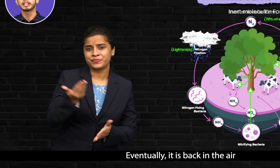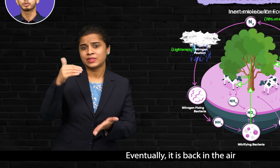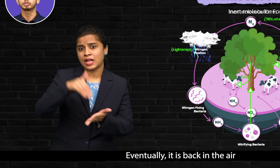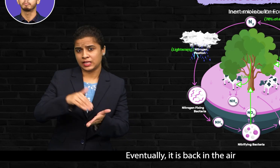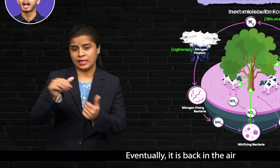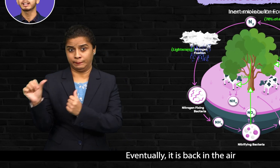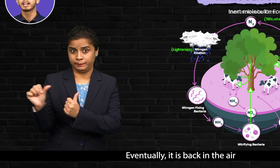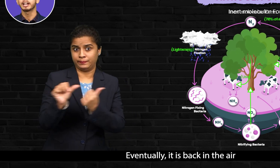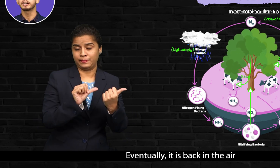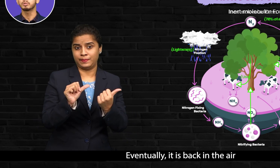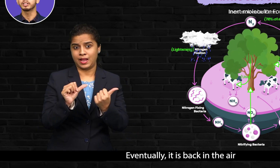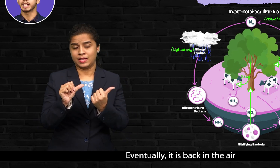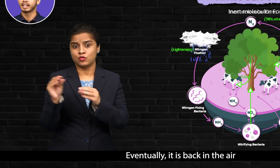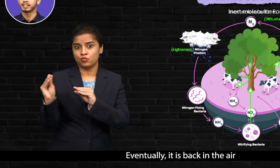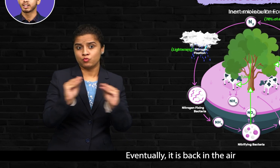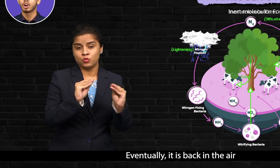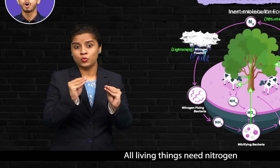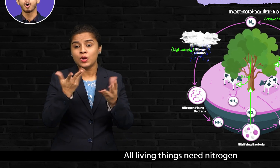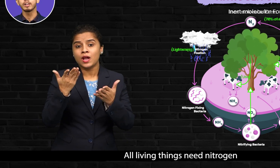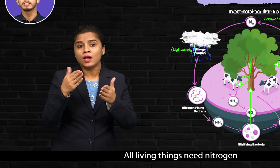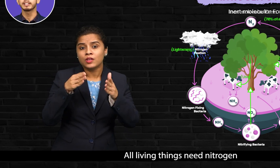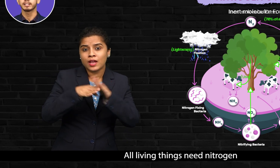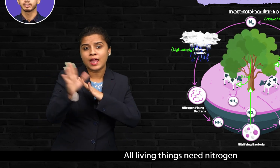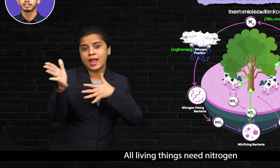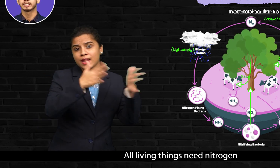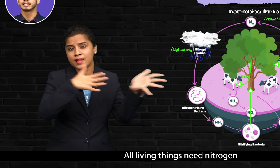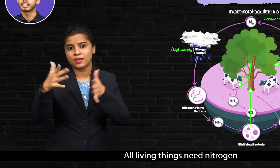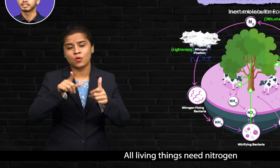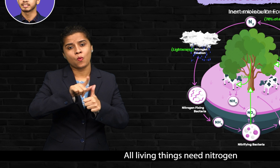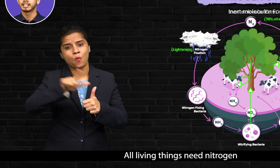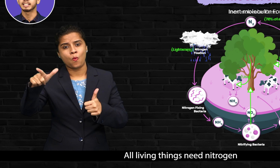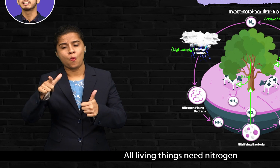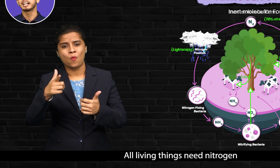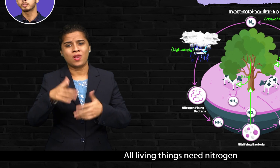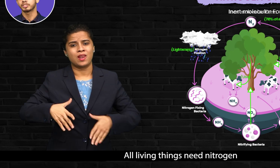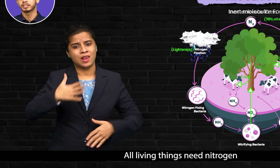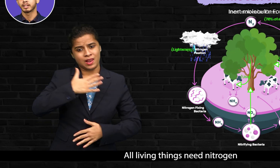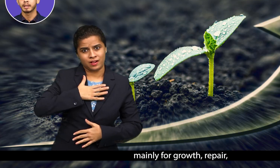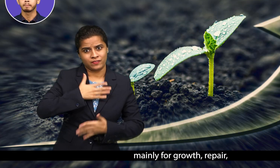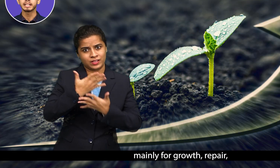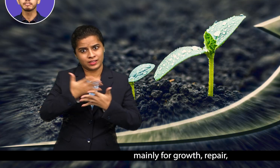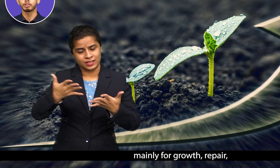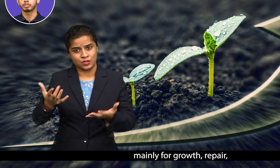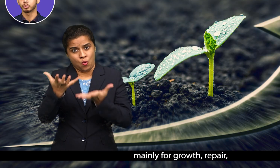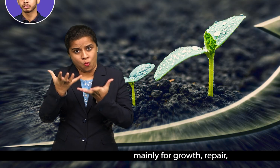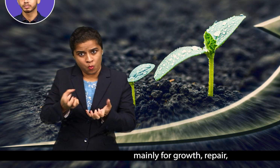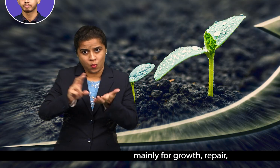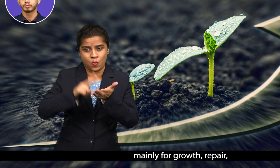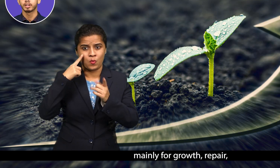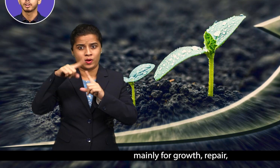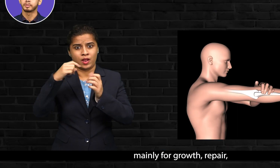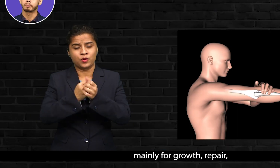Eventually, it goes back into the air. All living things need nitrogen mainly for